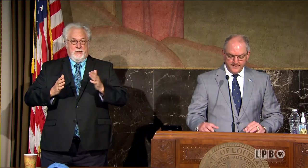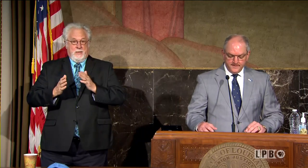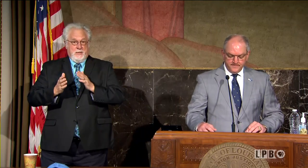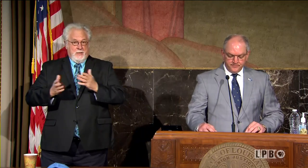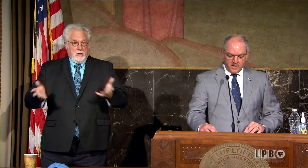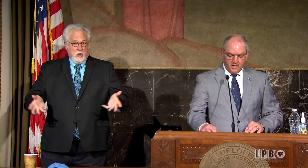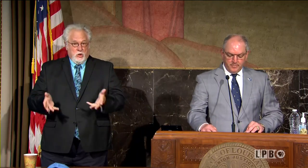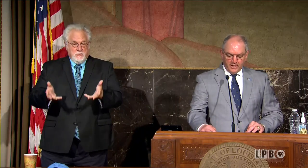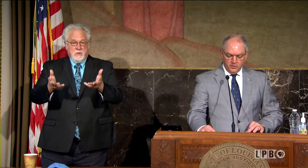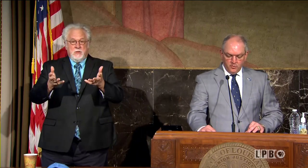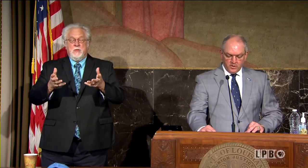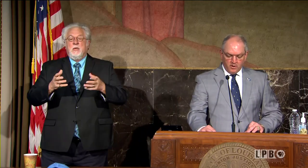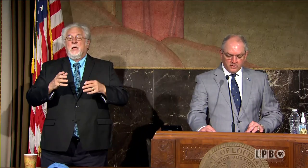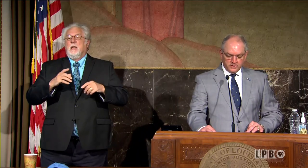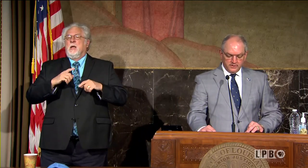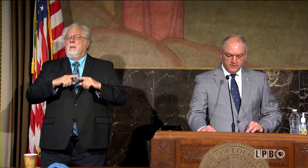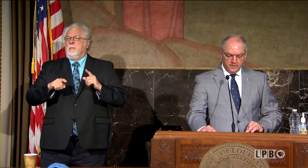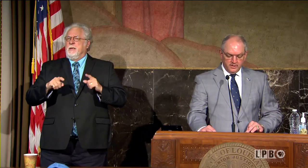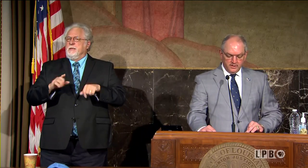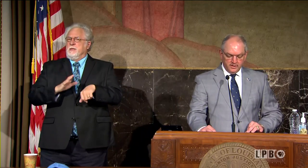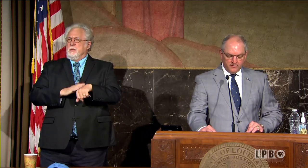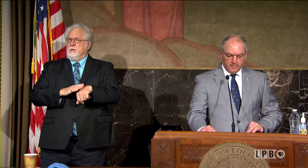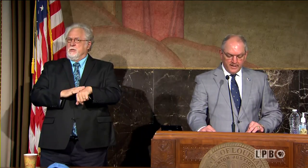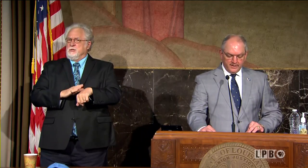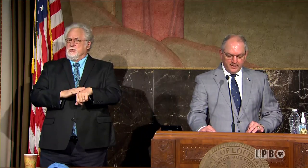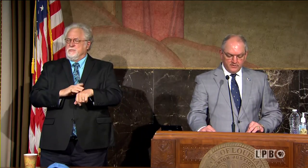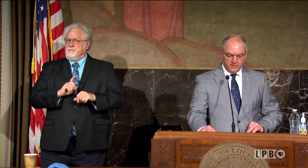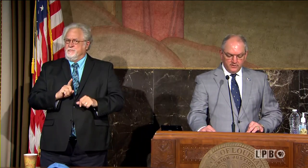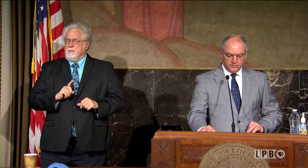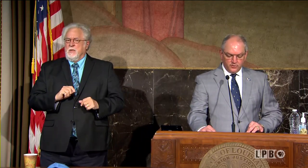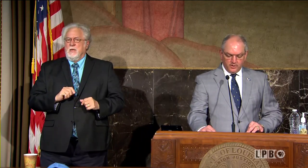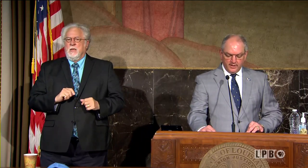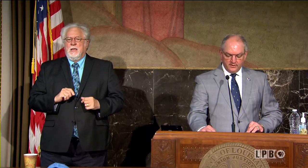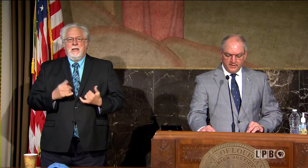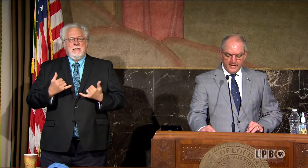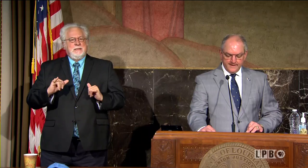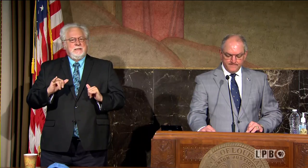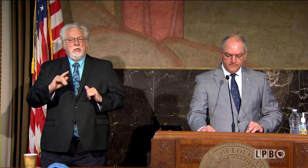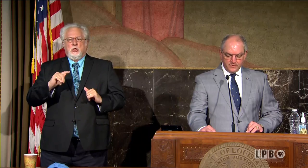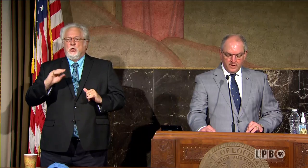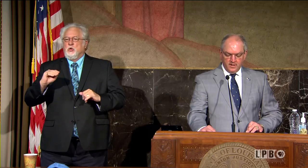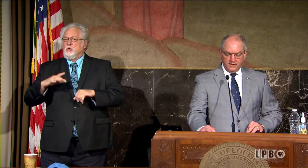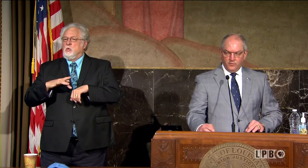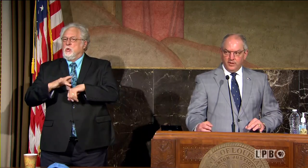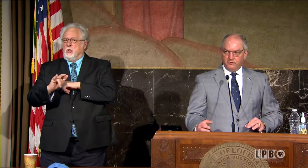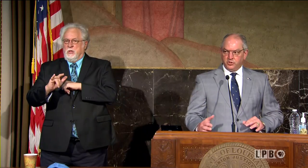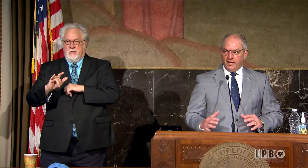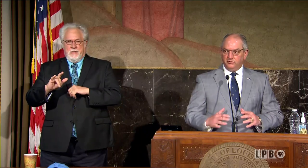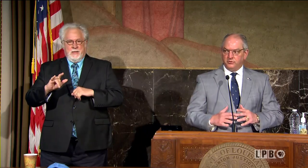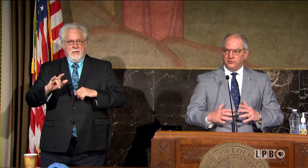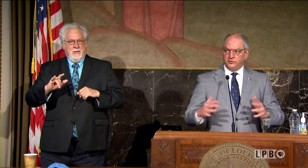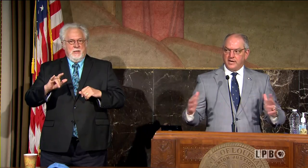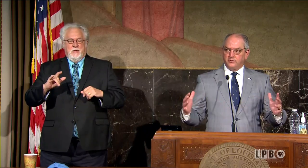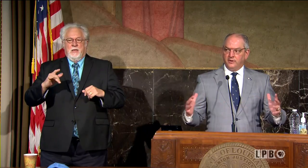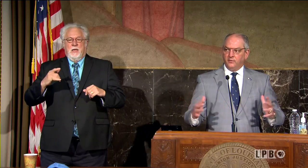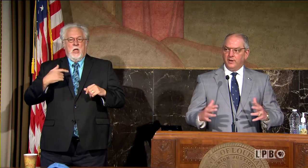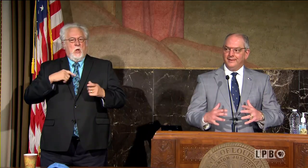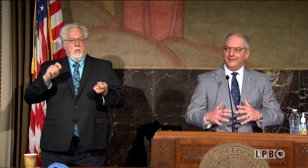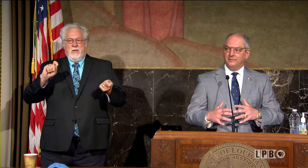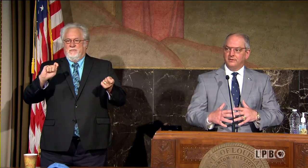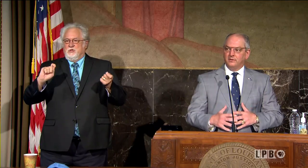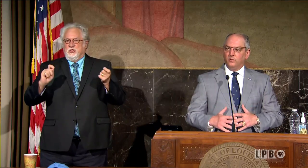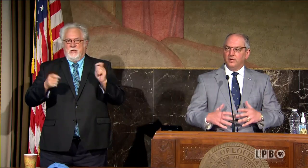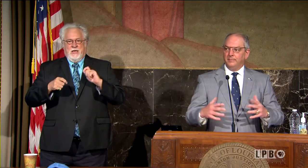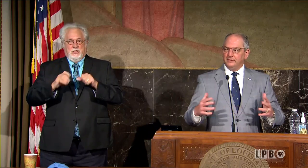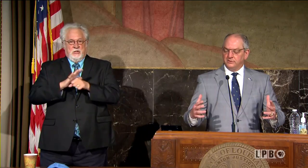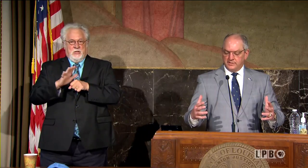everyone. But I do want to caution everybody that it's still too early to say that we have changed the trajectory in a way